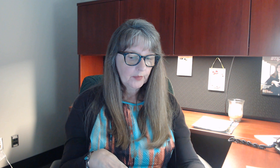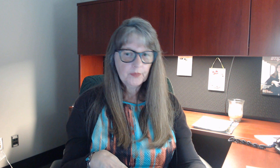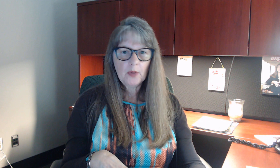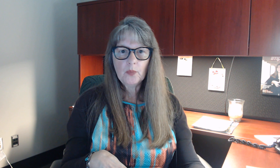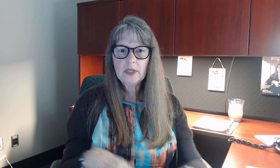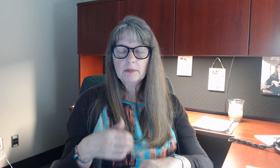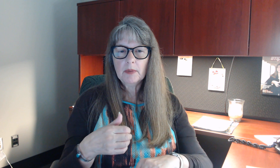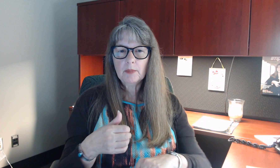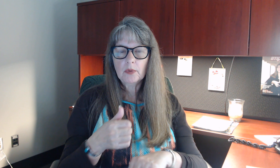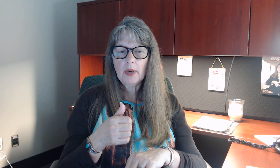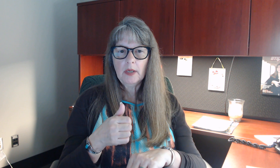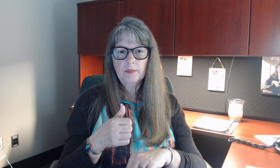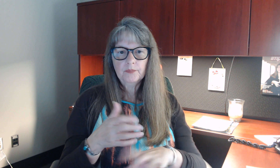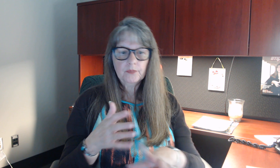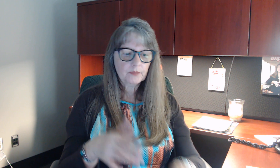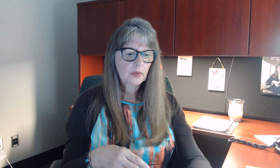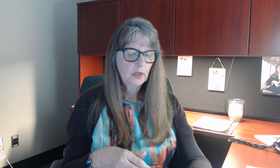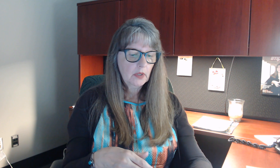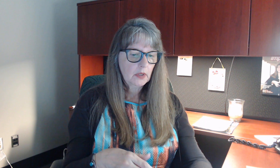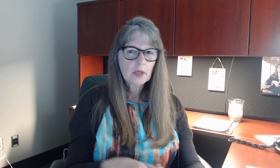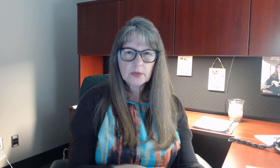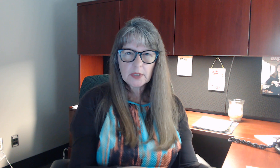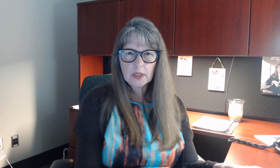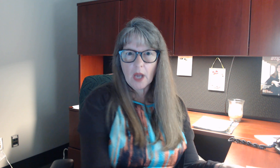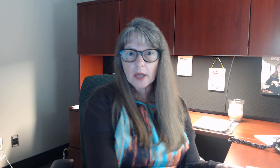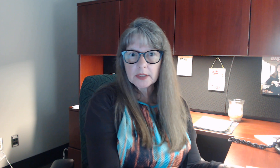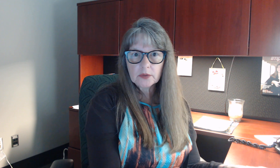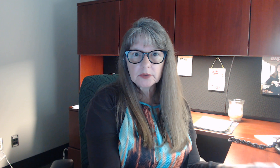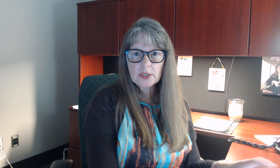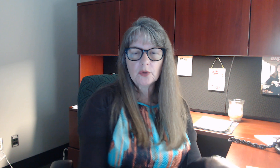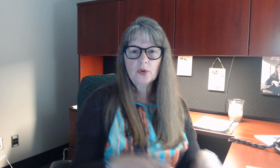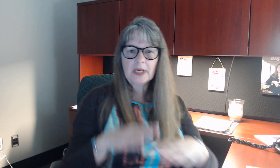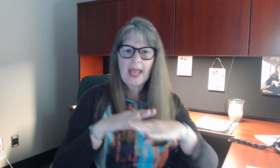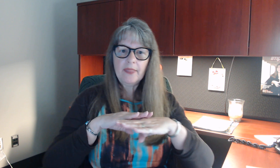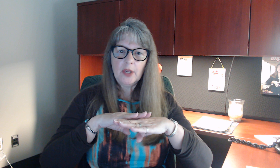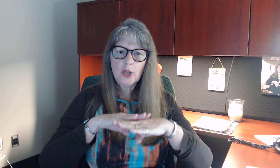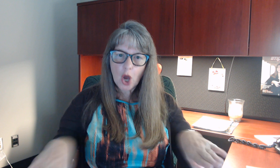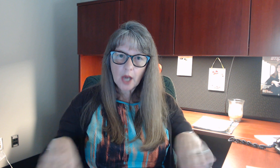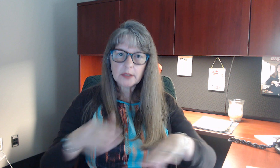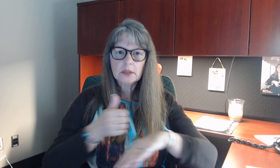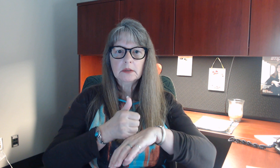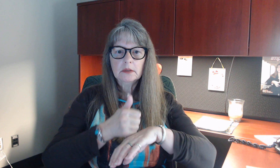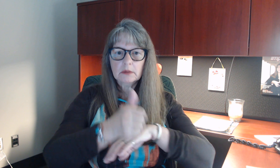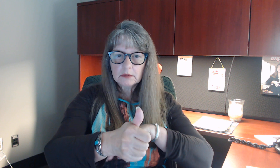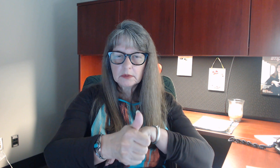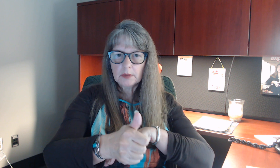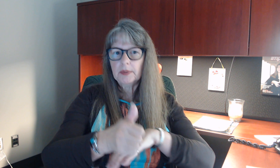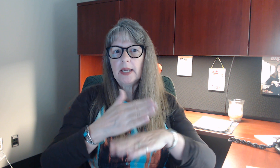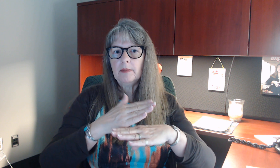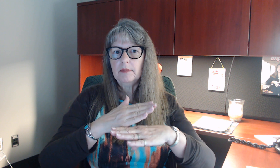And we did, remember, guilty and not guilty, so you can add the not to blame, you